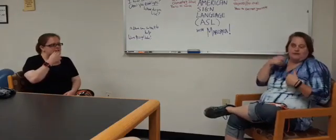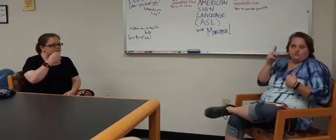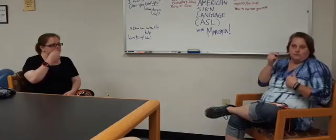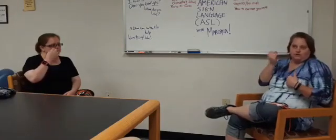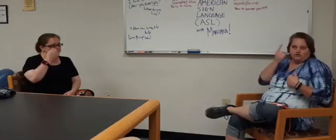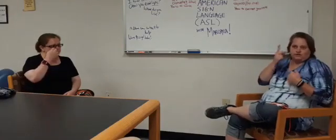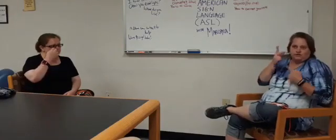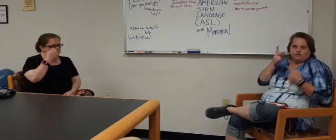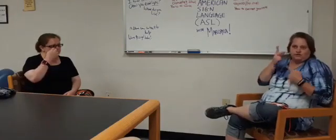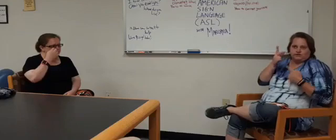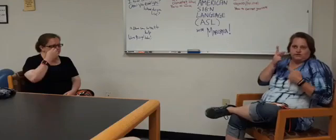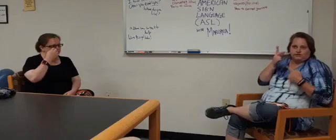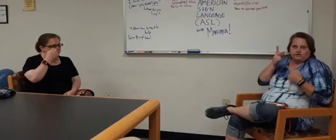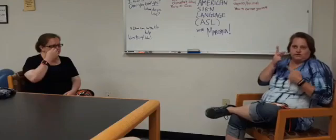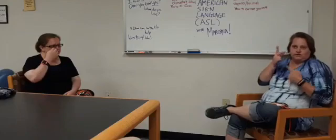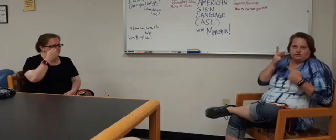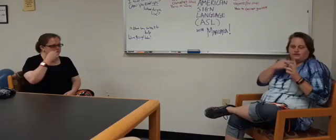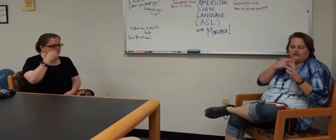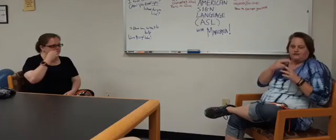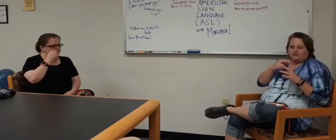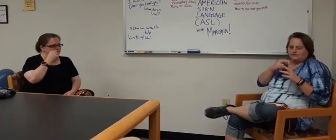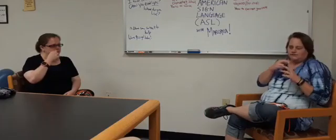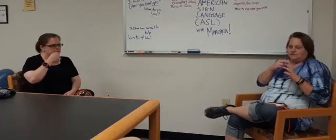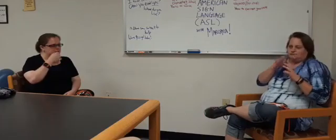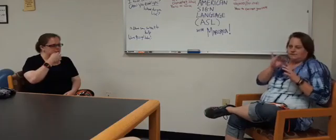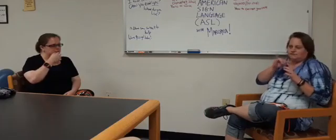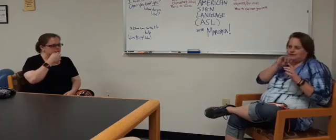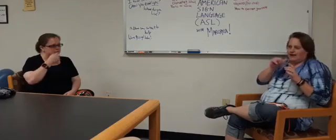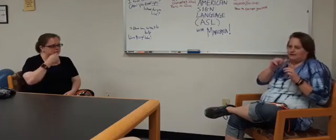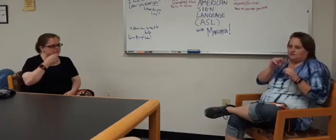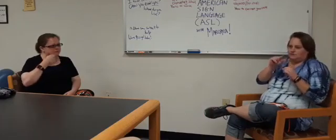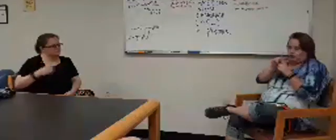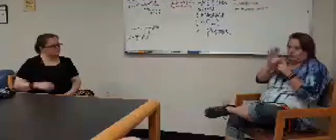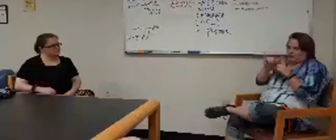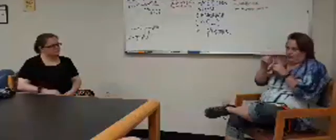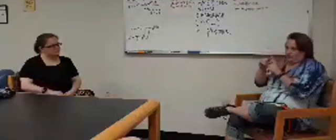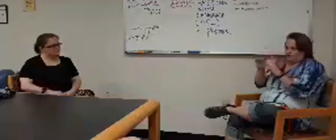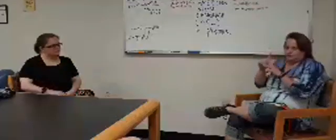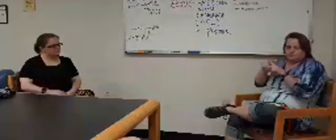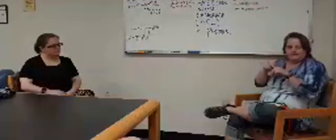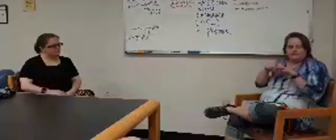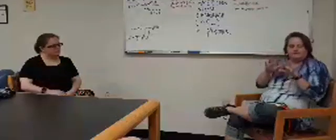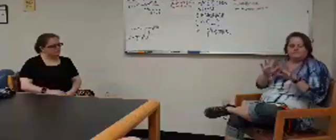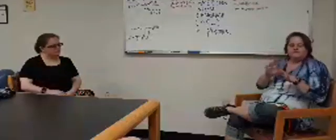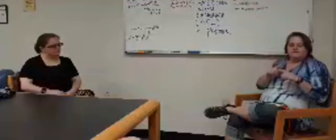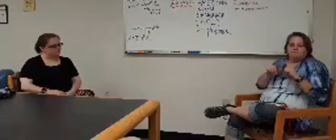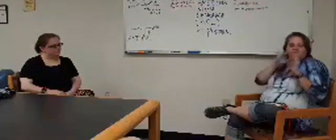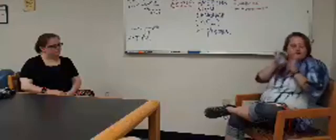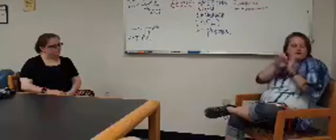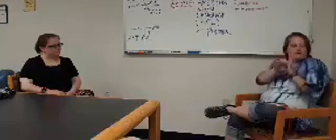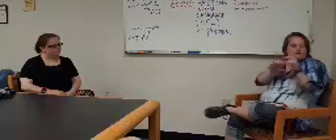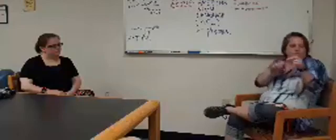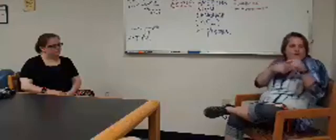it for it, but not word by word. It depends. But for example, you have a